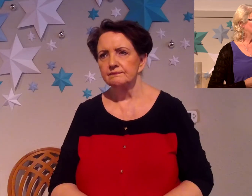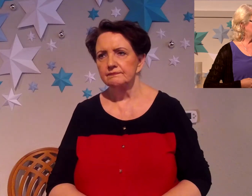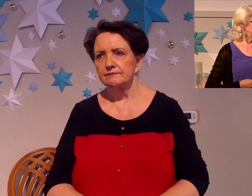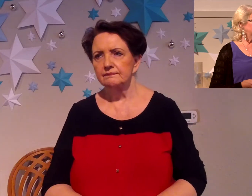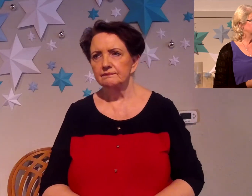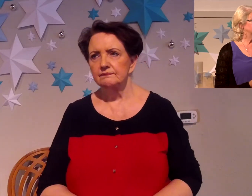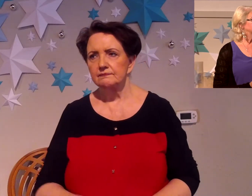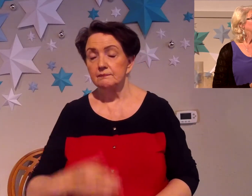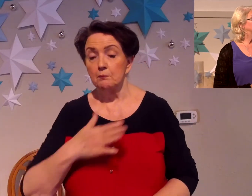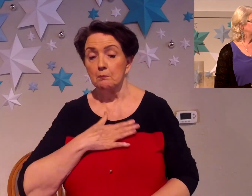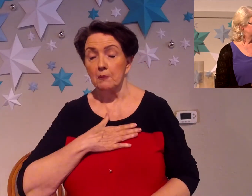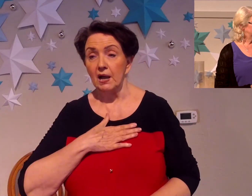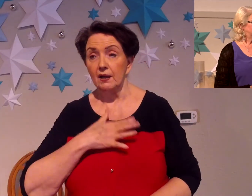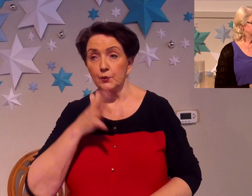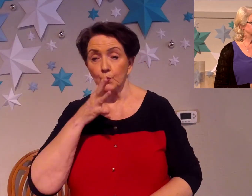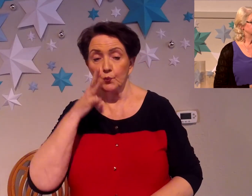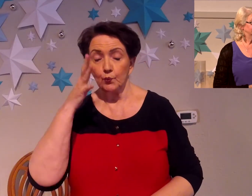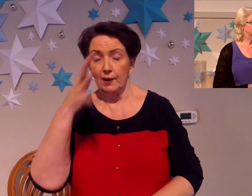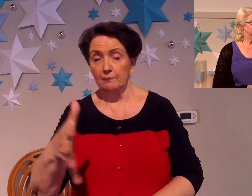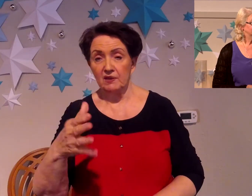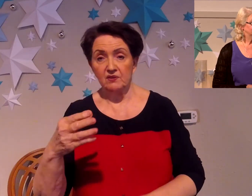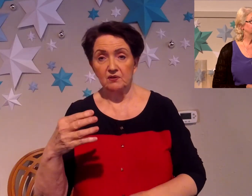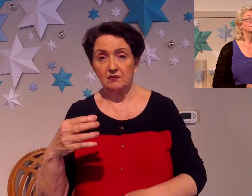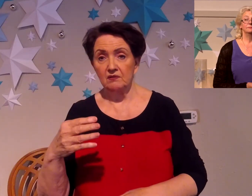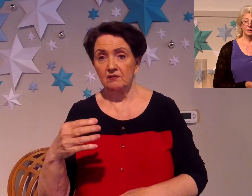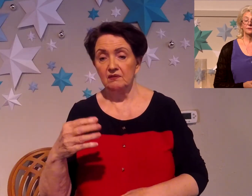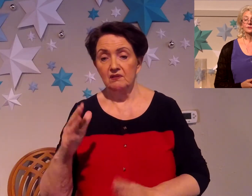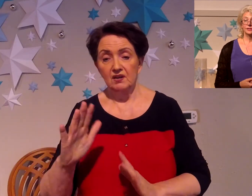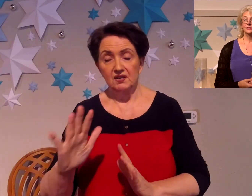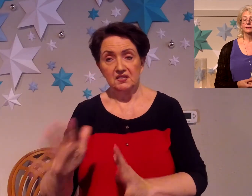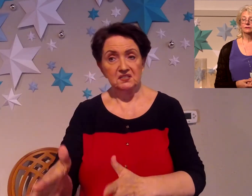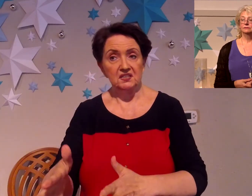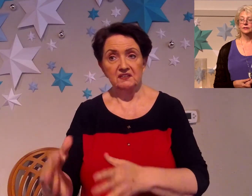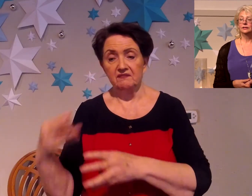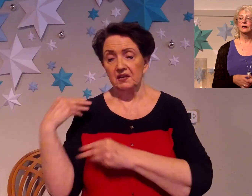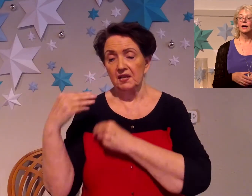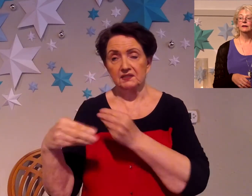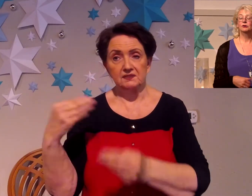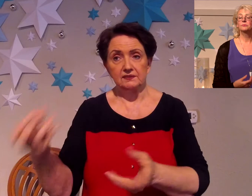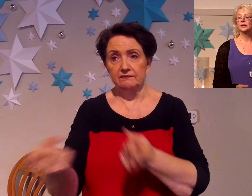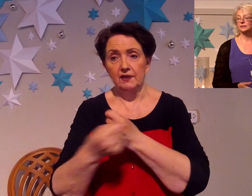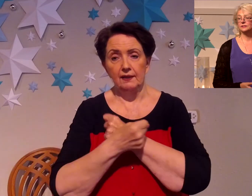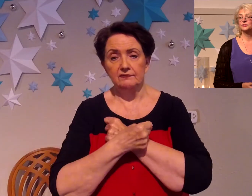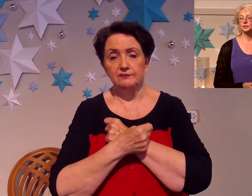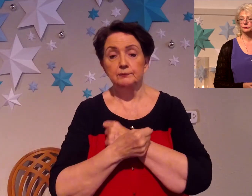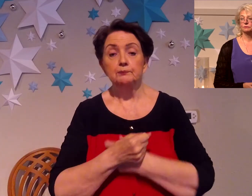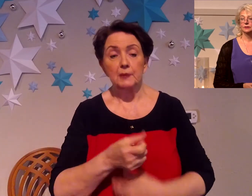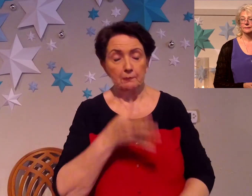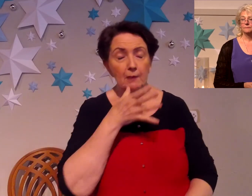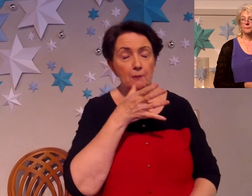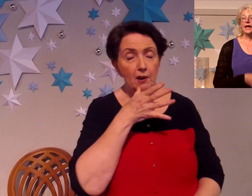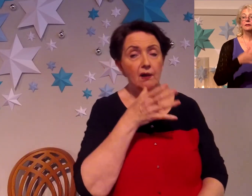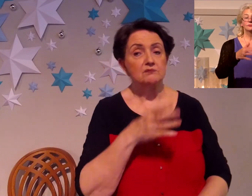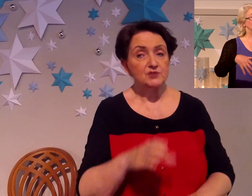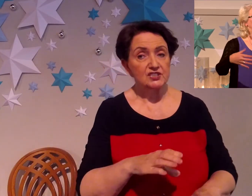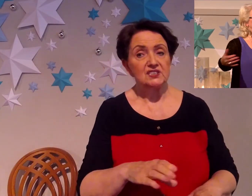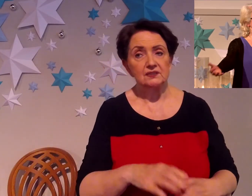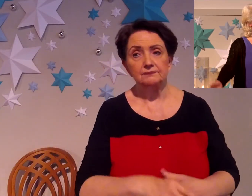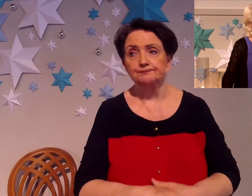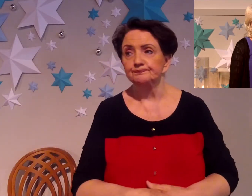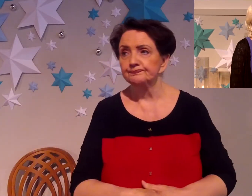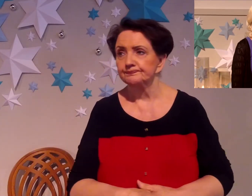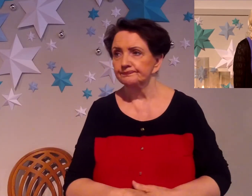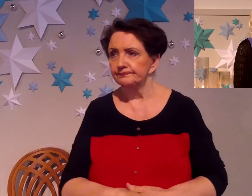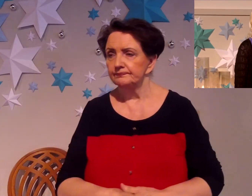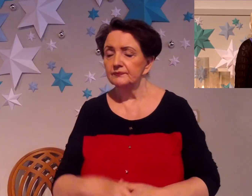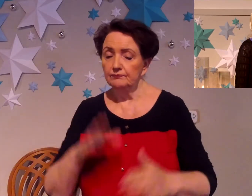My grandmother did not leave a legacy of love, but my mother did, and I hope that I did too. And I hope